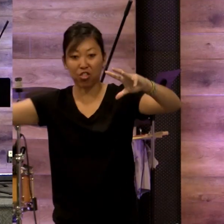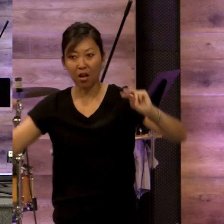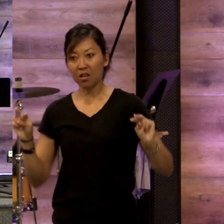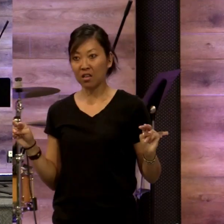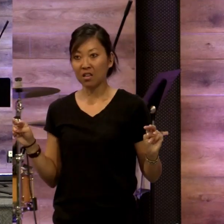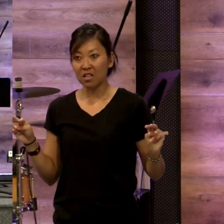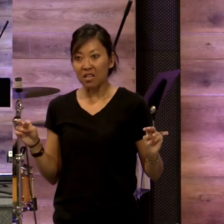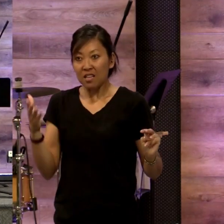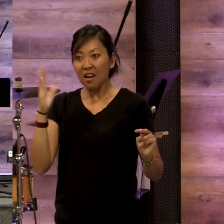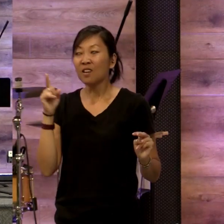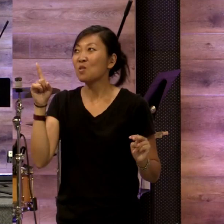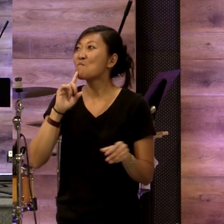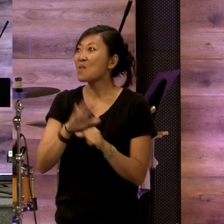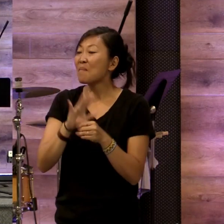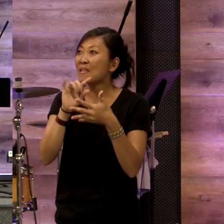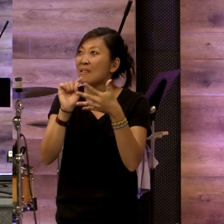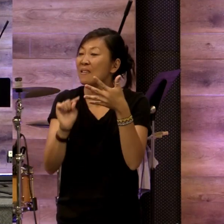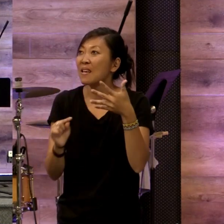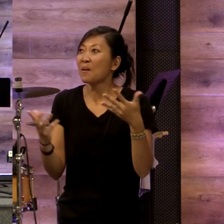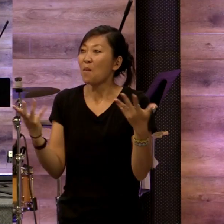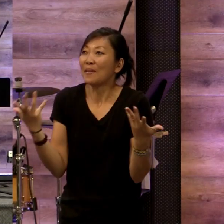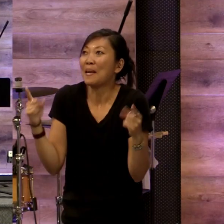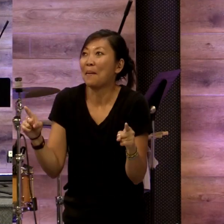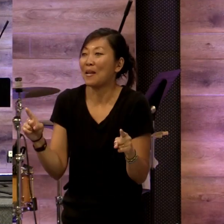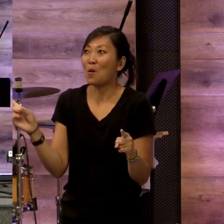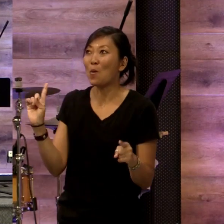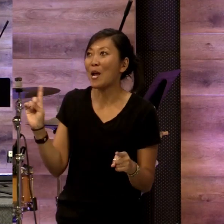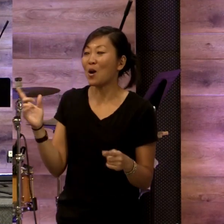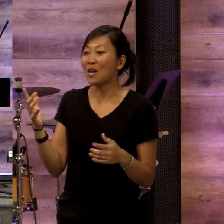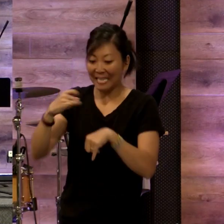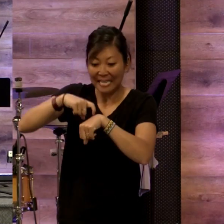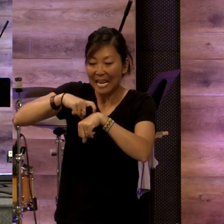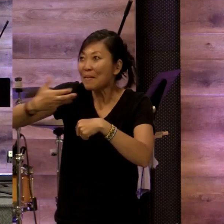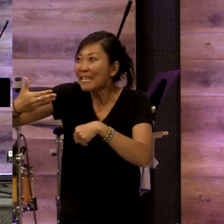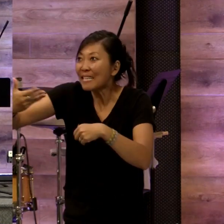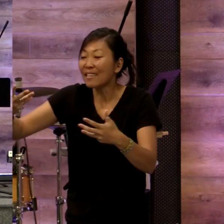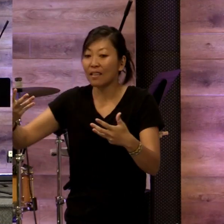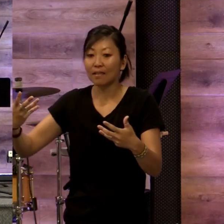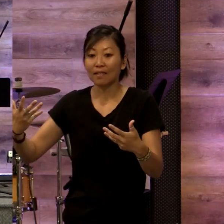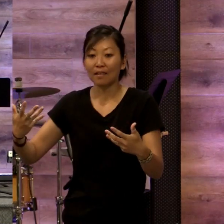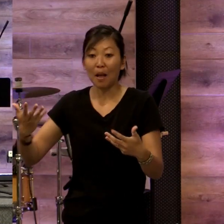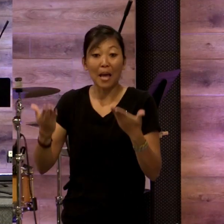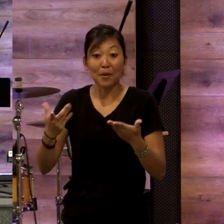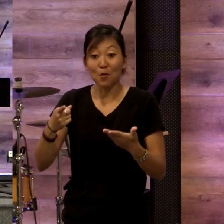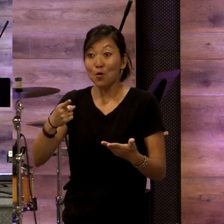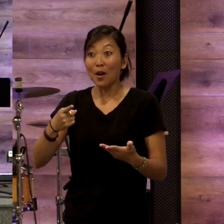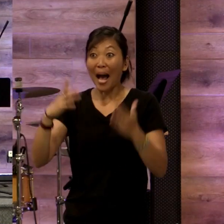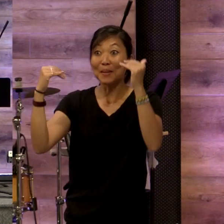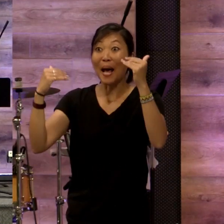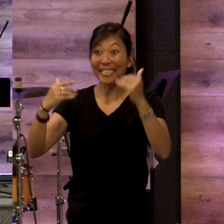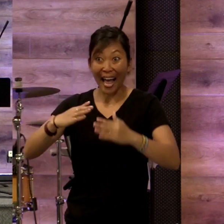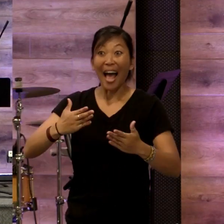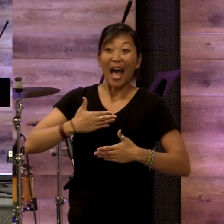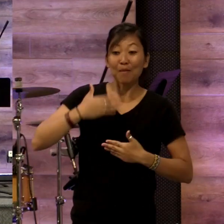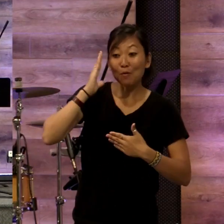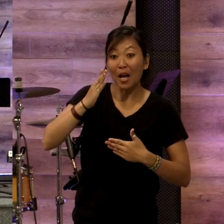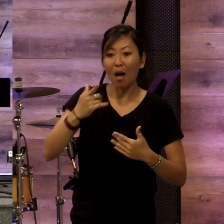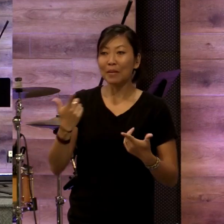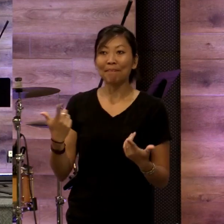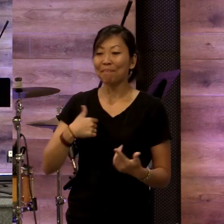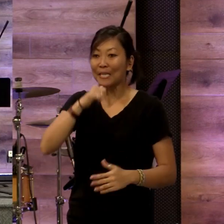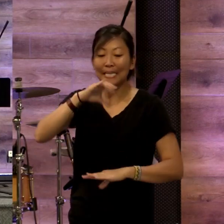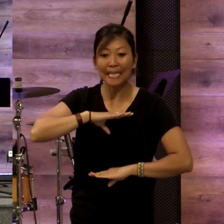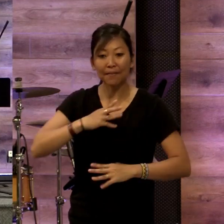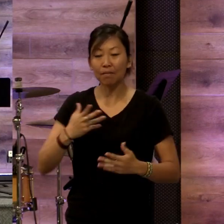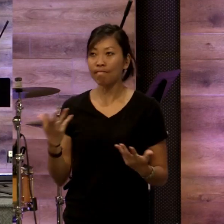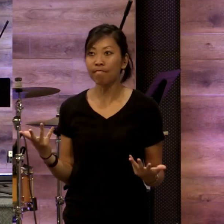promised us. When our expectations for life and for happiness are not met. It's when we thought things would go this way, but they went another